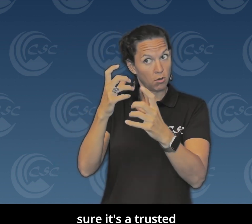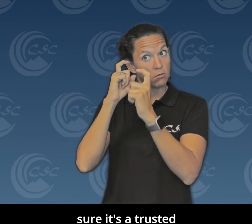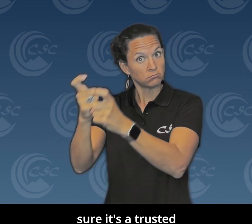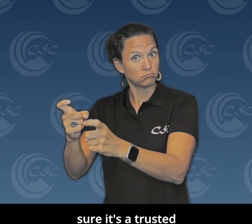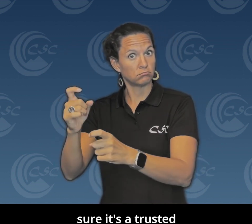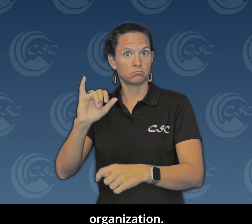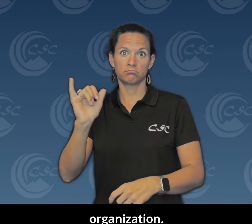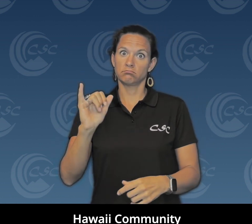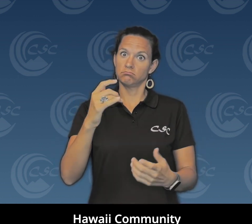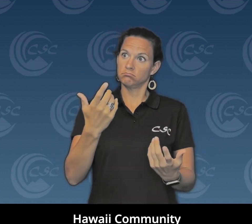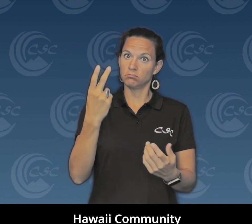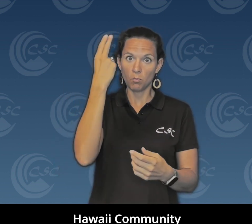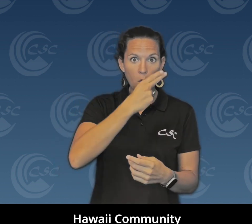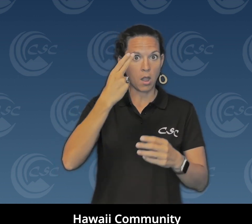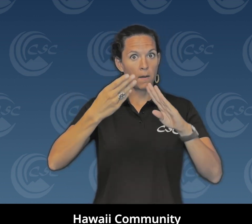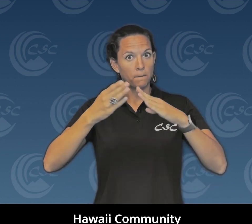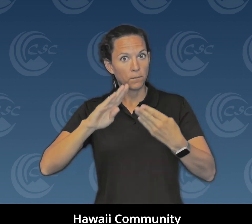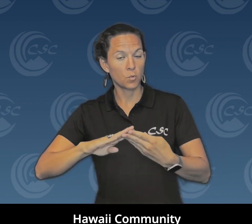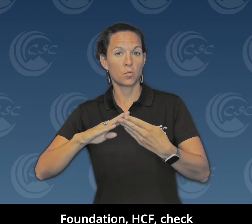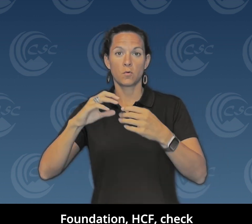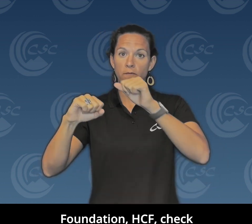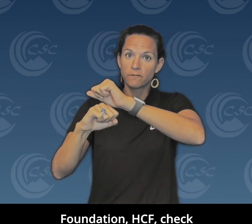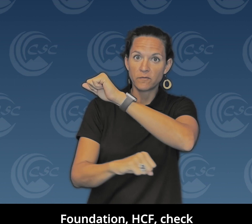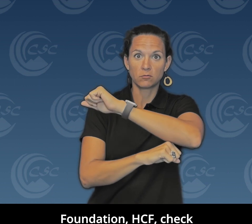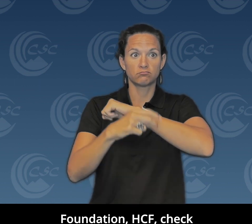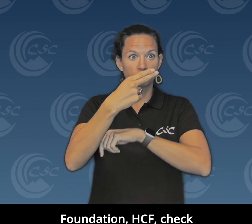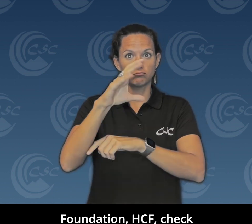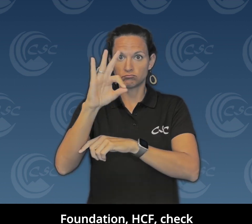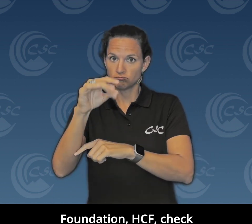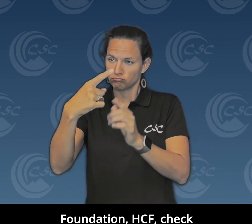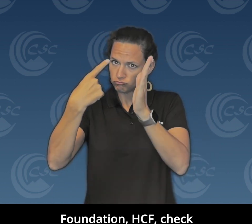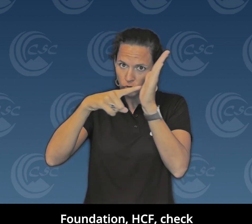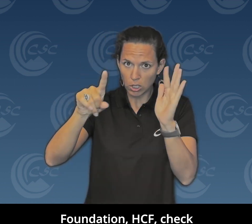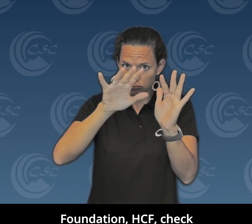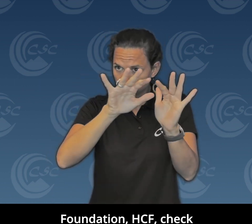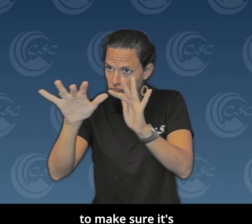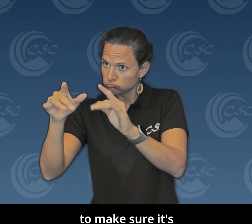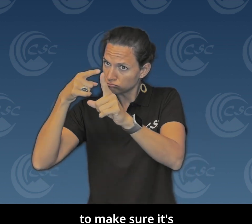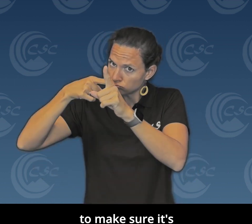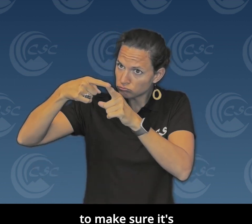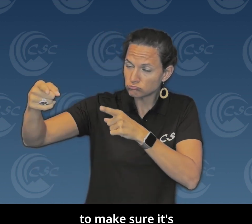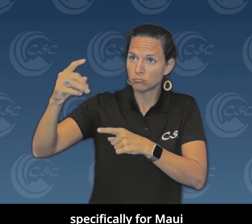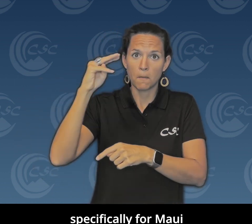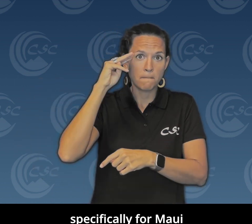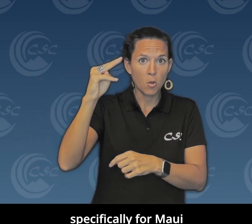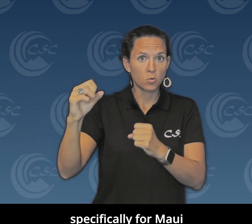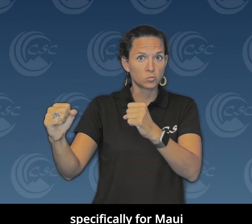it's a trusted organization. Hawaii Community Foundation, HCF. Check to make sure it's specifically for